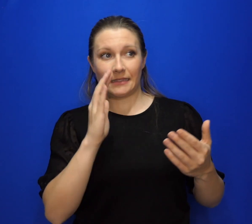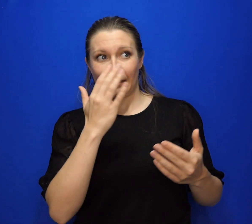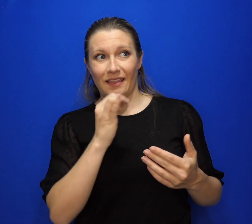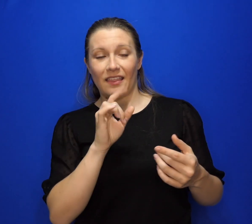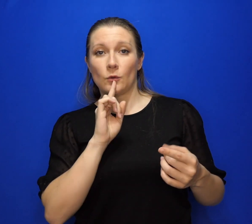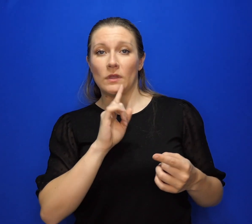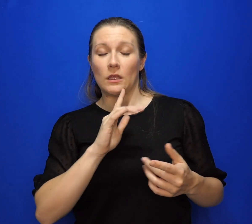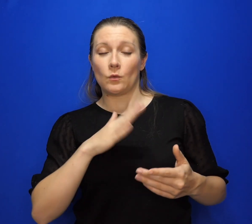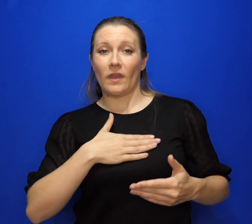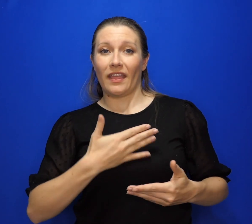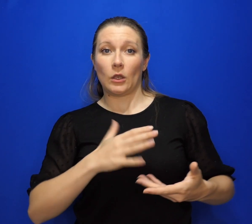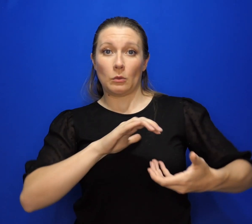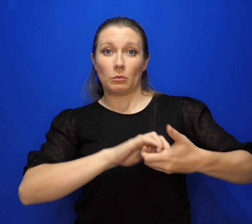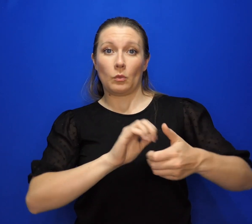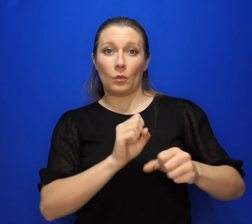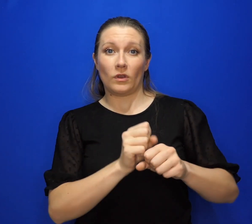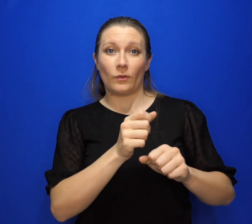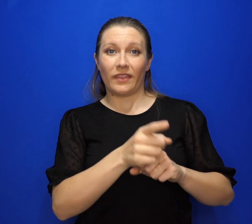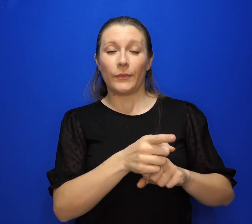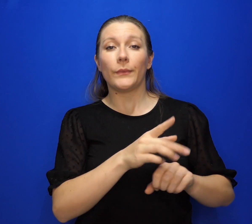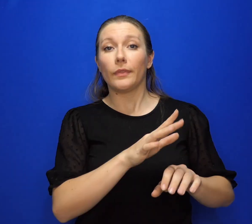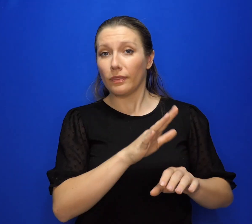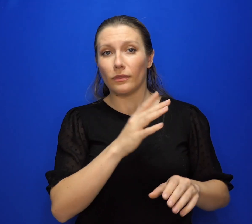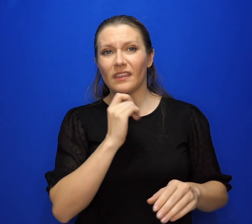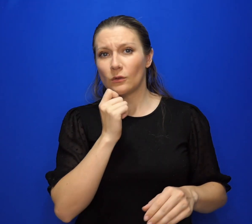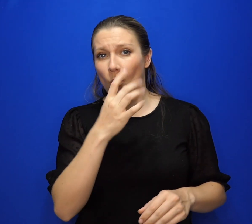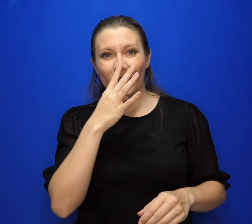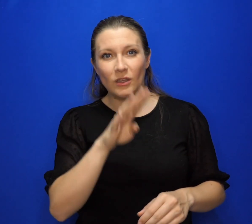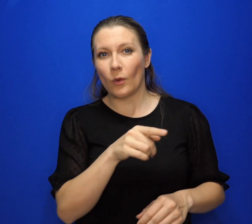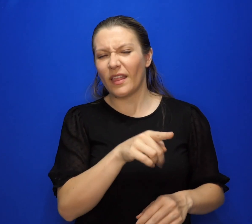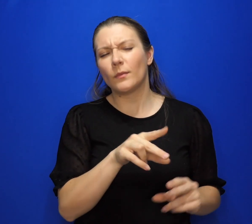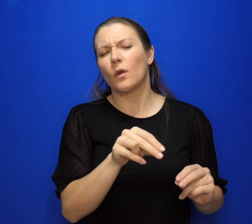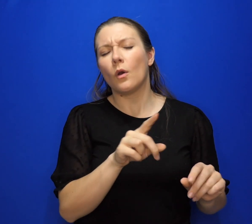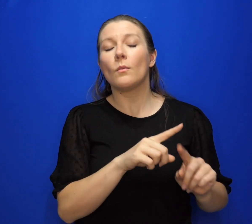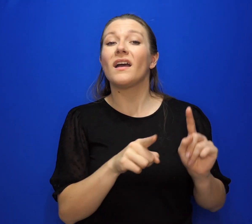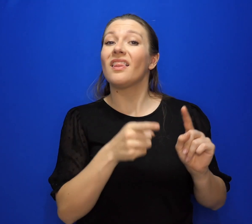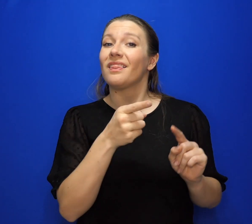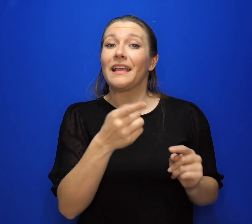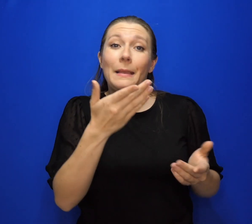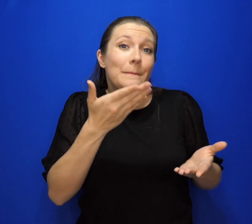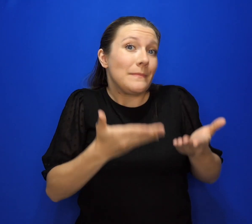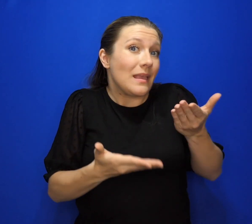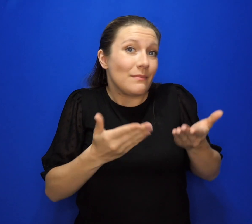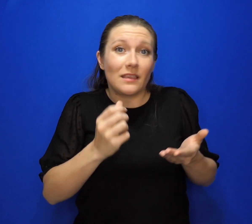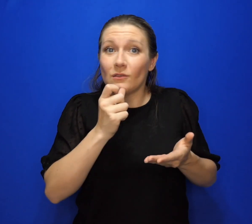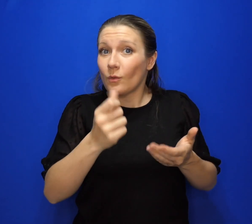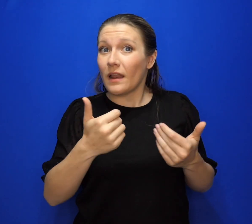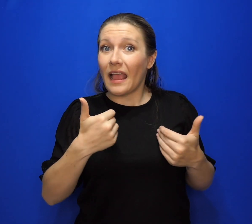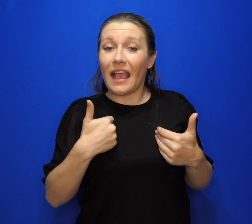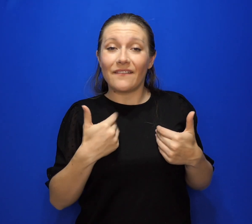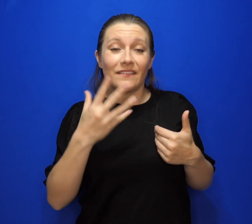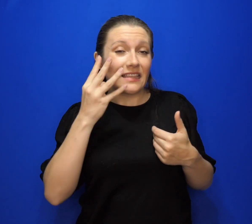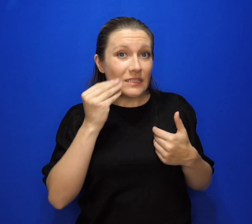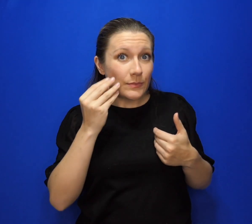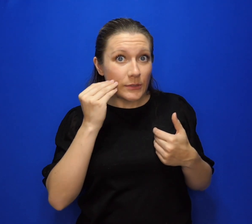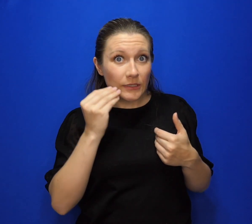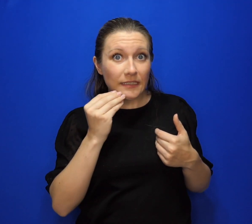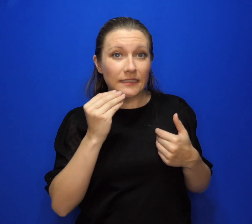you. So don't certainly turn away from them, but they may not have the experience of an endocrine practice that more